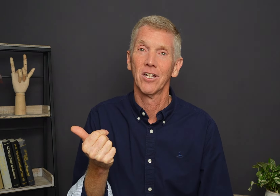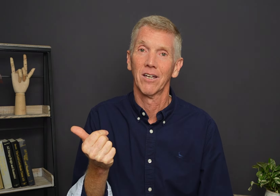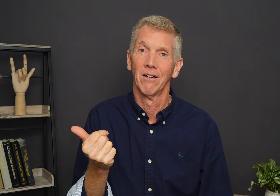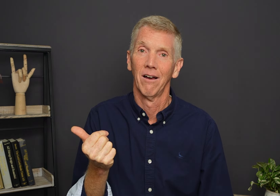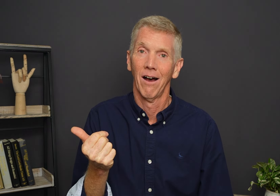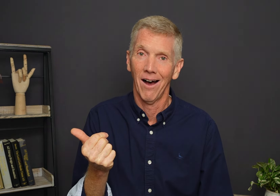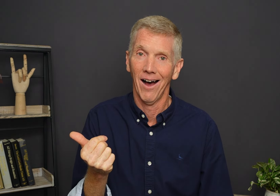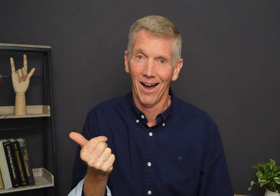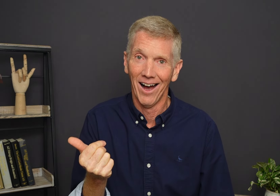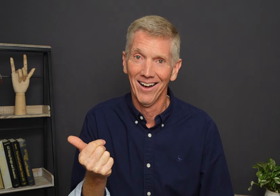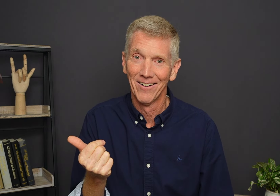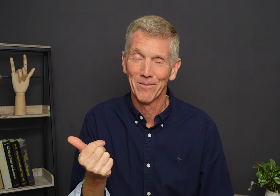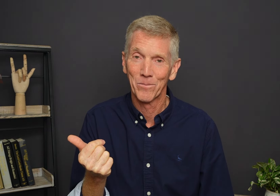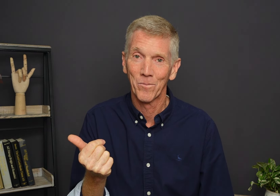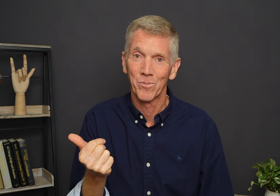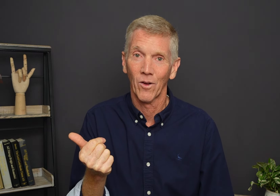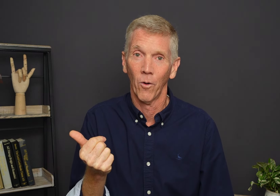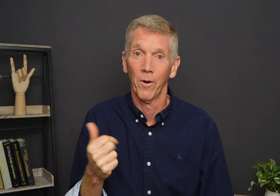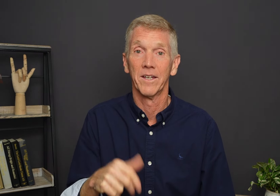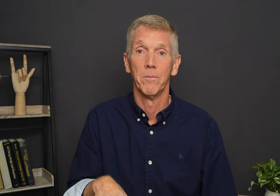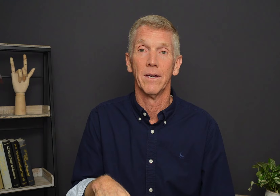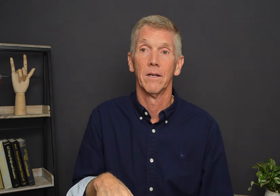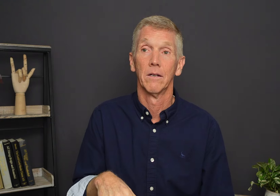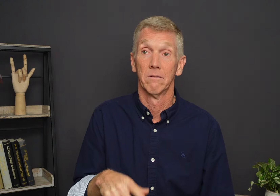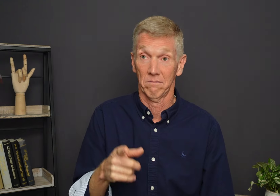sarcastic ha-ha, or it can be,